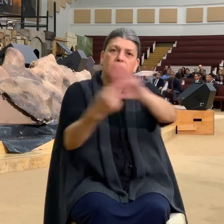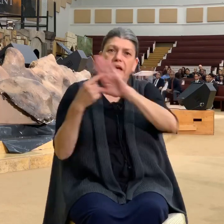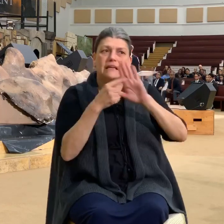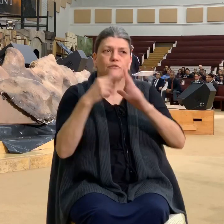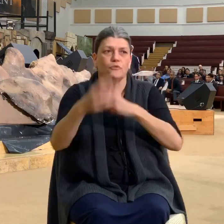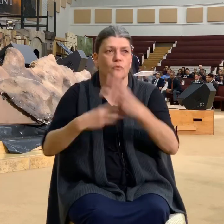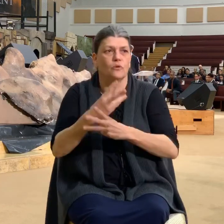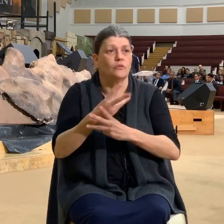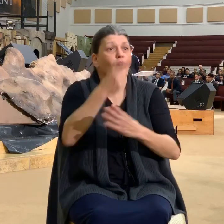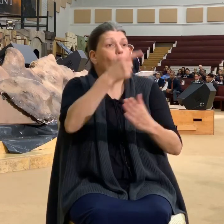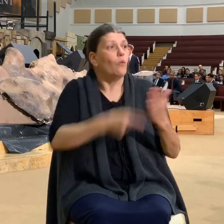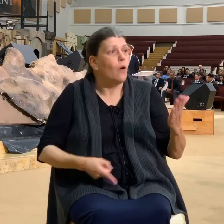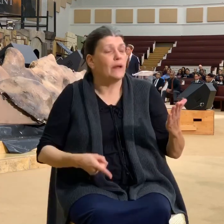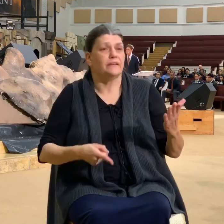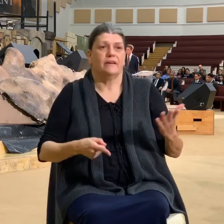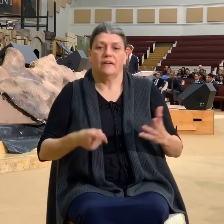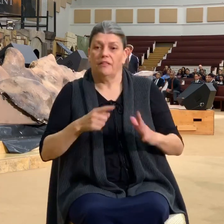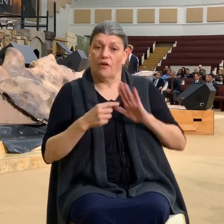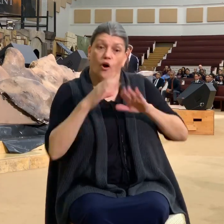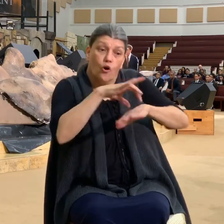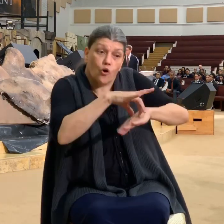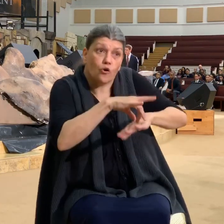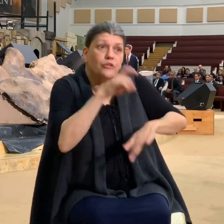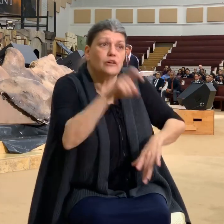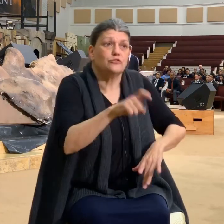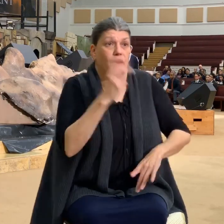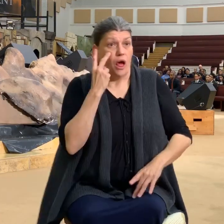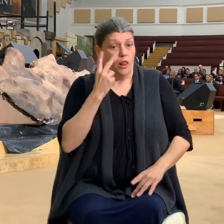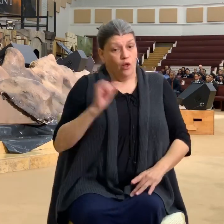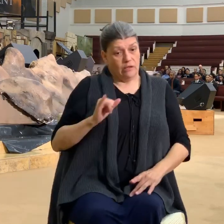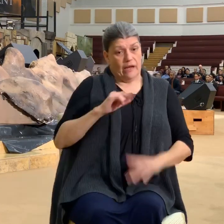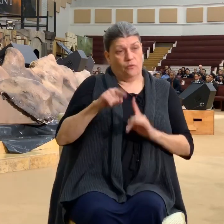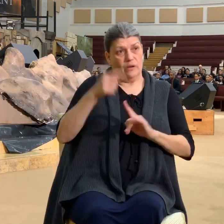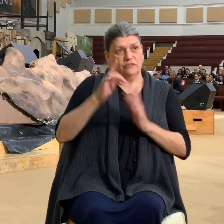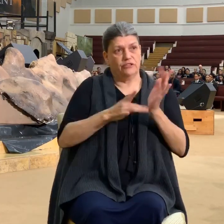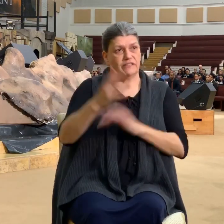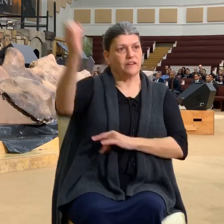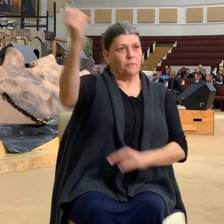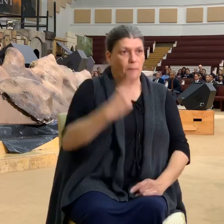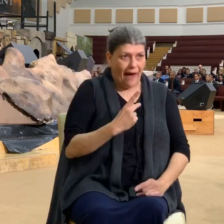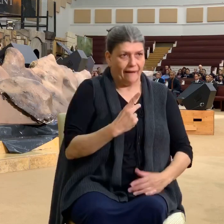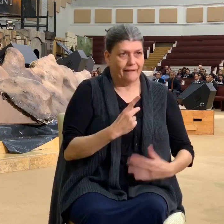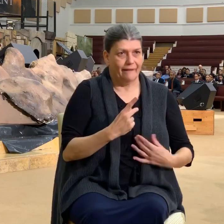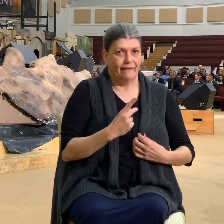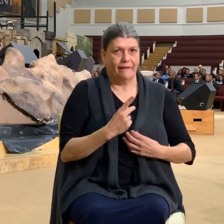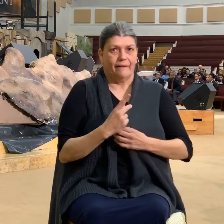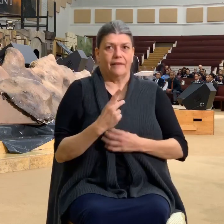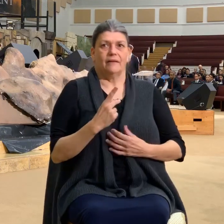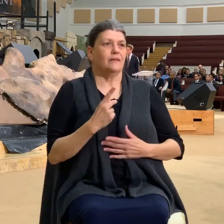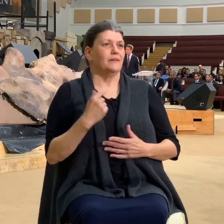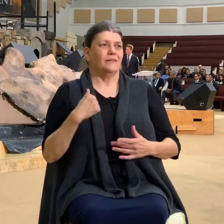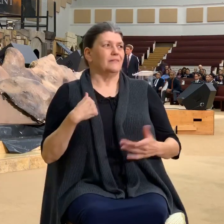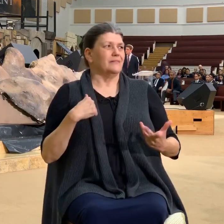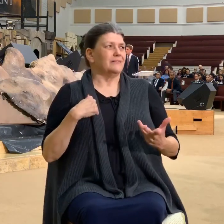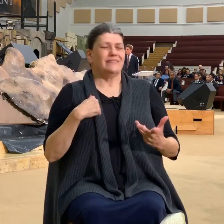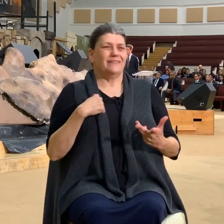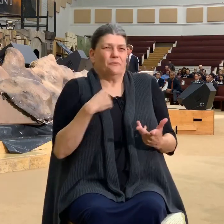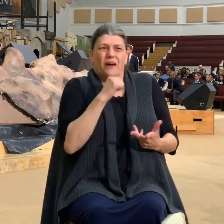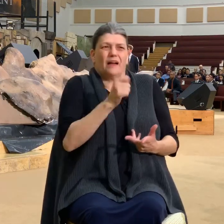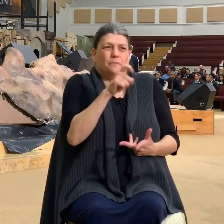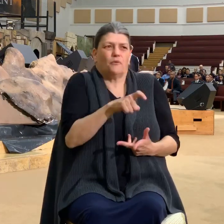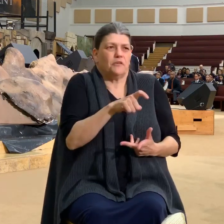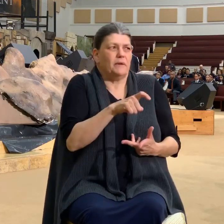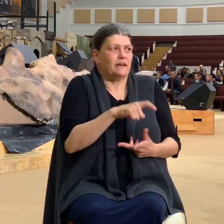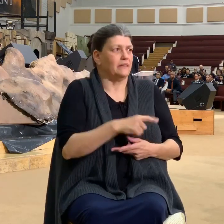when Christ reigns. So there is a biblical principle that goes beyond my homogeneous principle unit where I'm comfortable. I